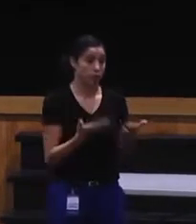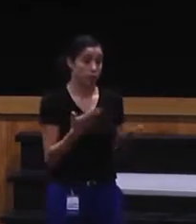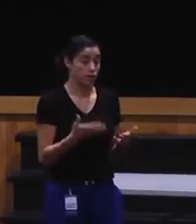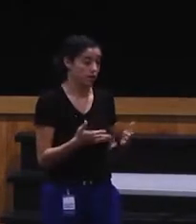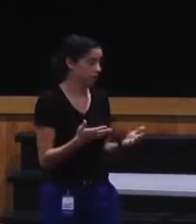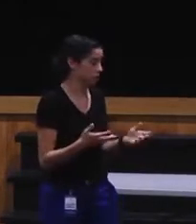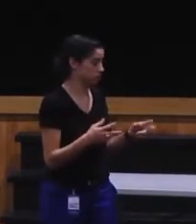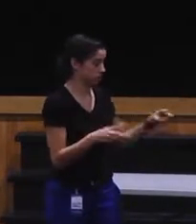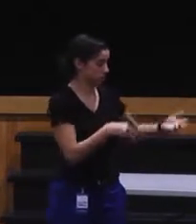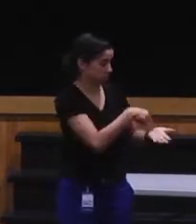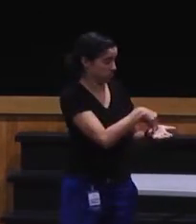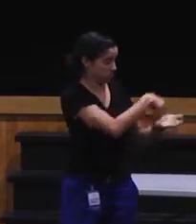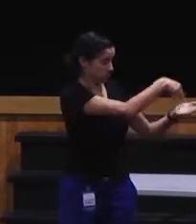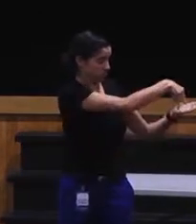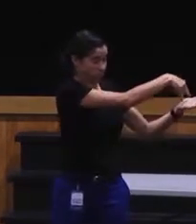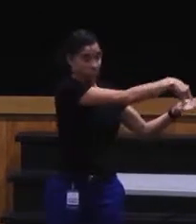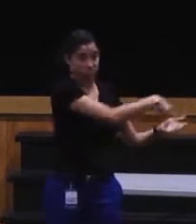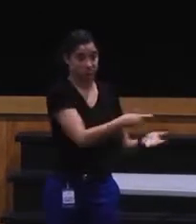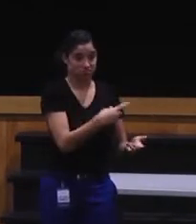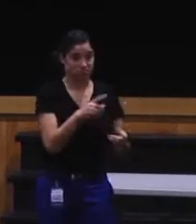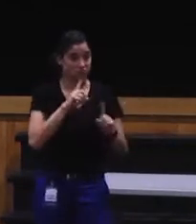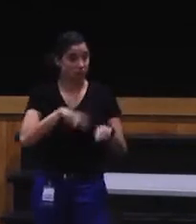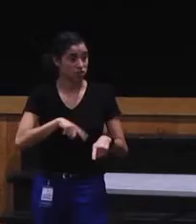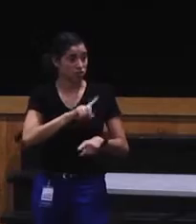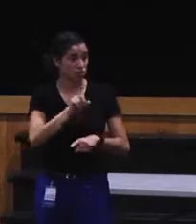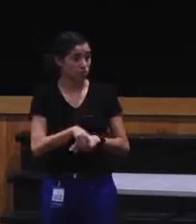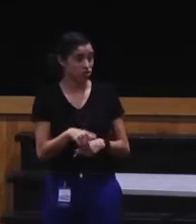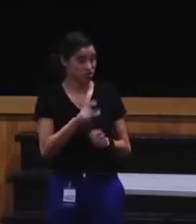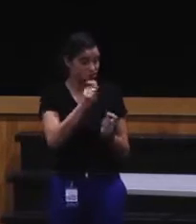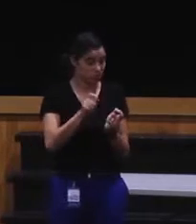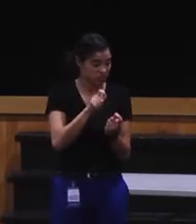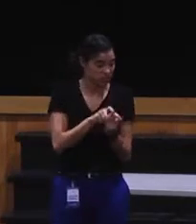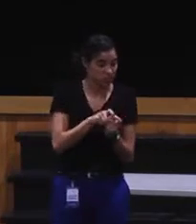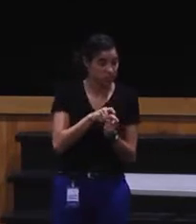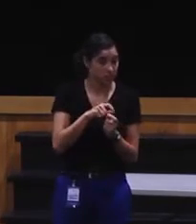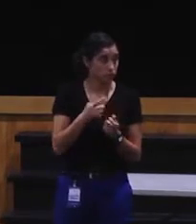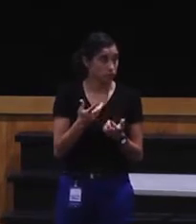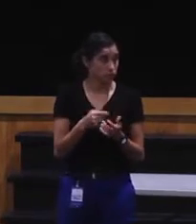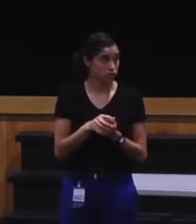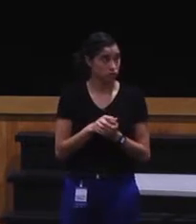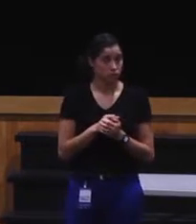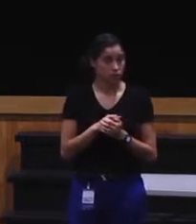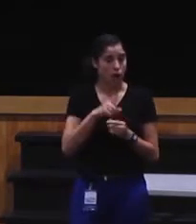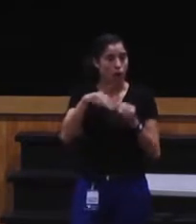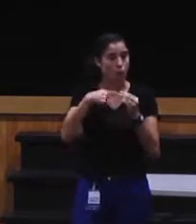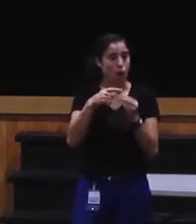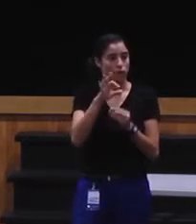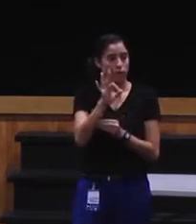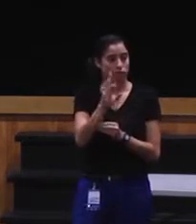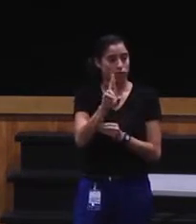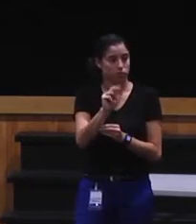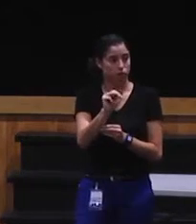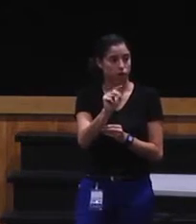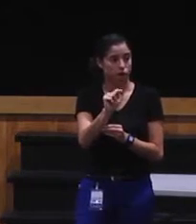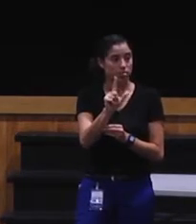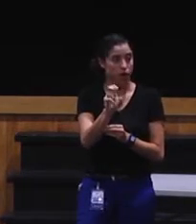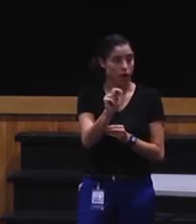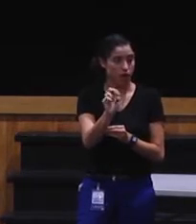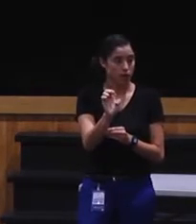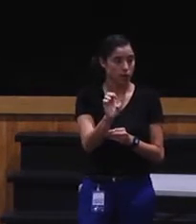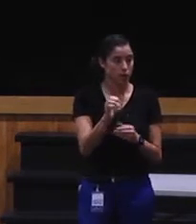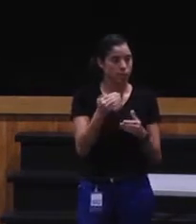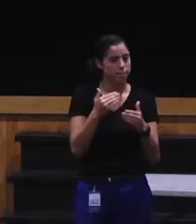and we can answer some questions specific to those people that have some questions about Frontline. So I really appreciate it. Before